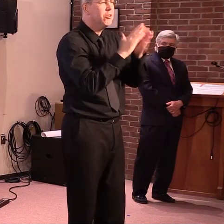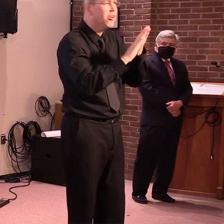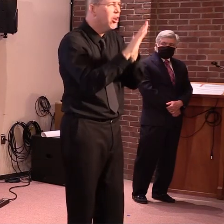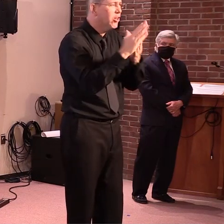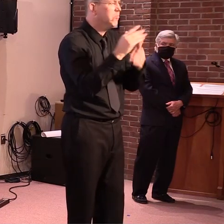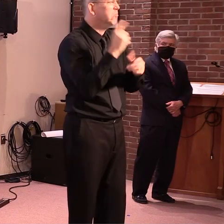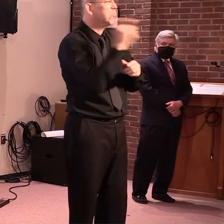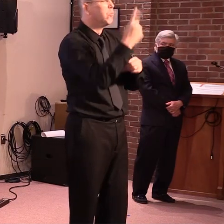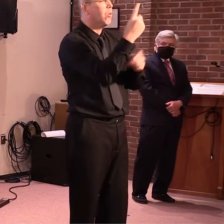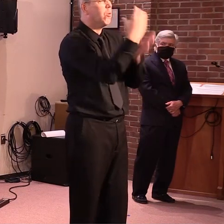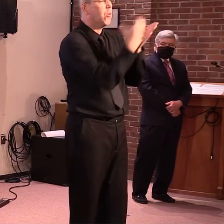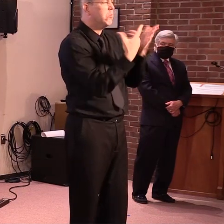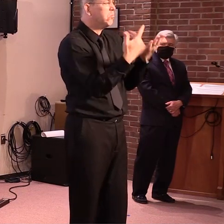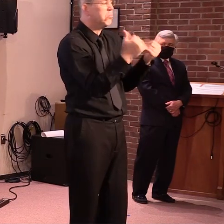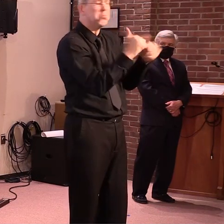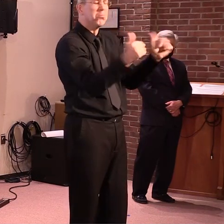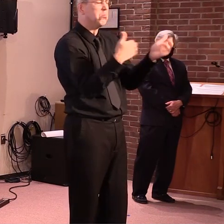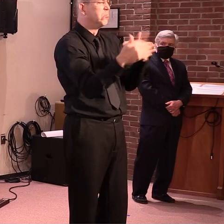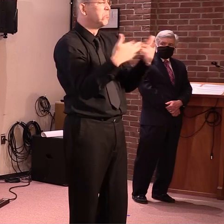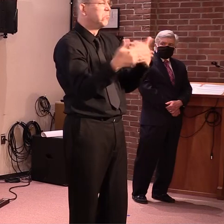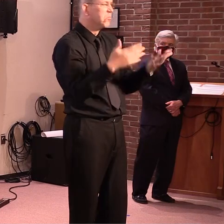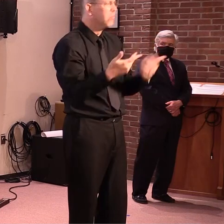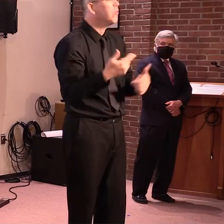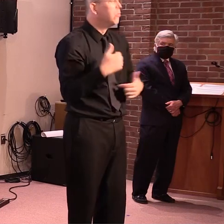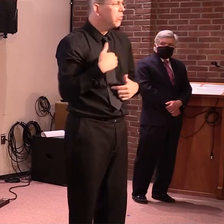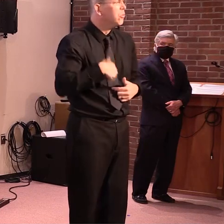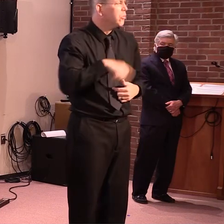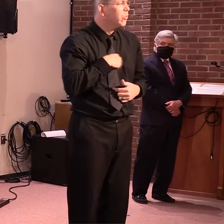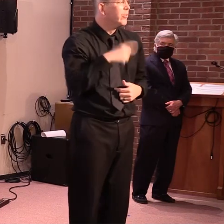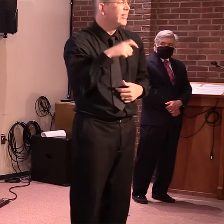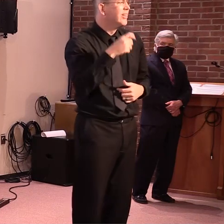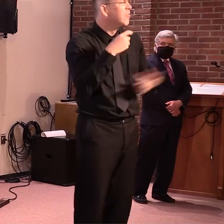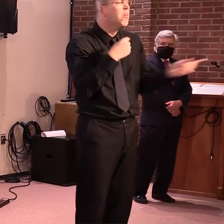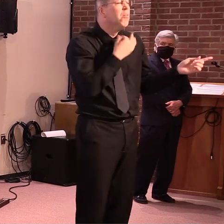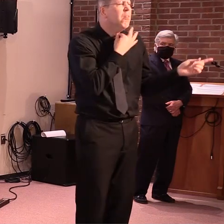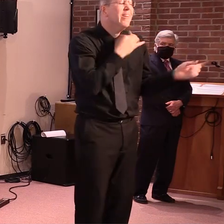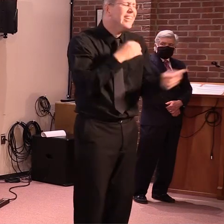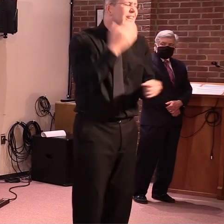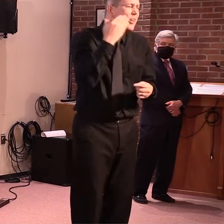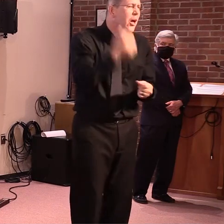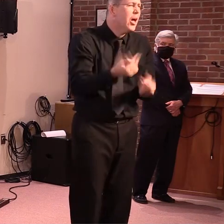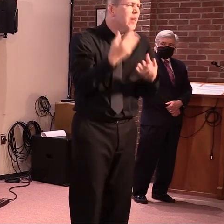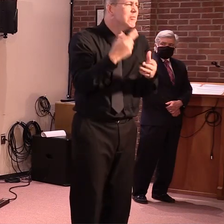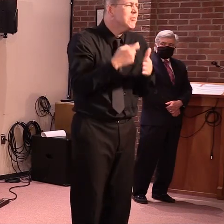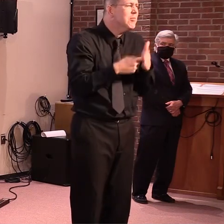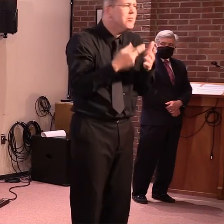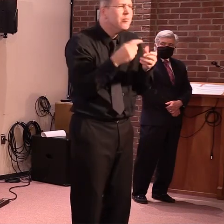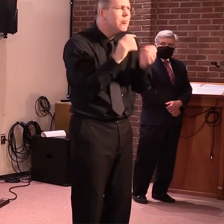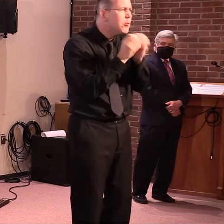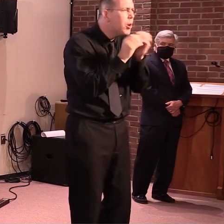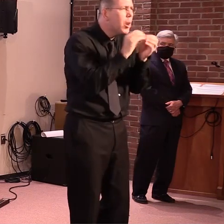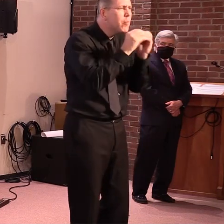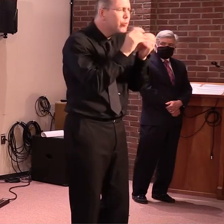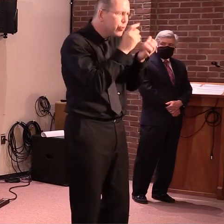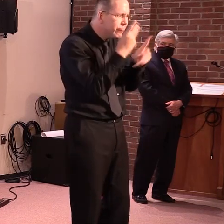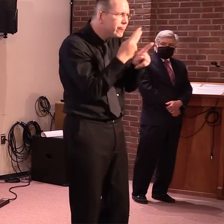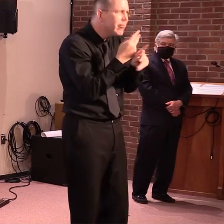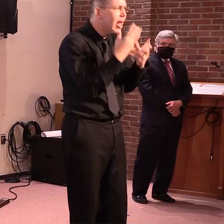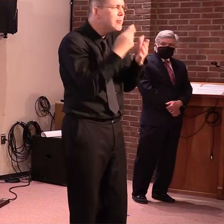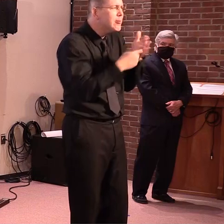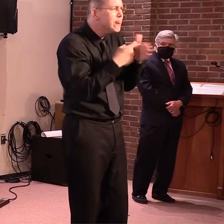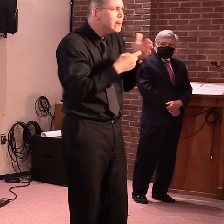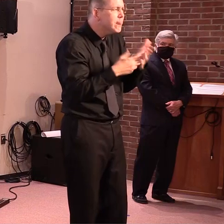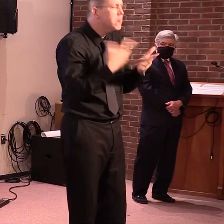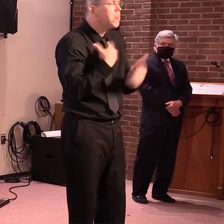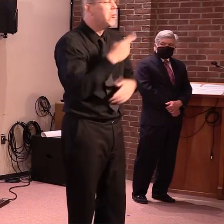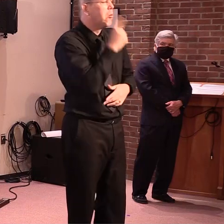We've modeled it in a number of different ways, but we're hoping as many young people as possible